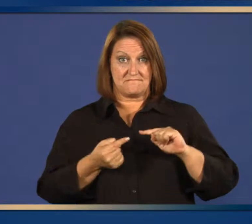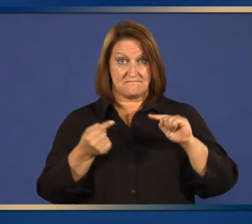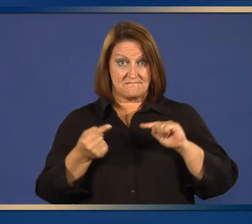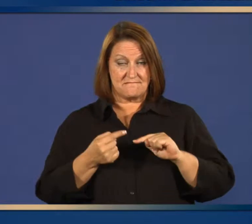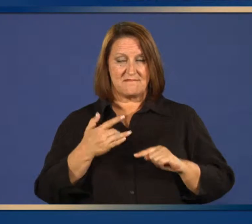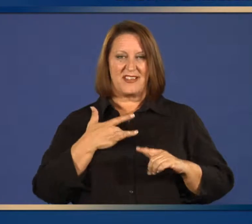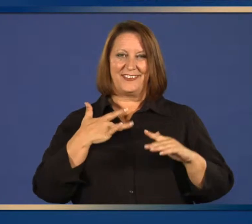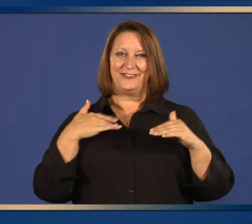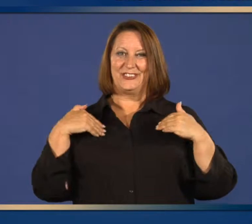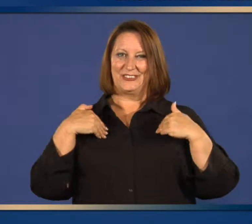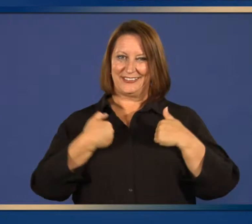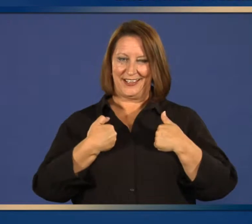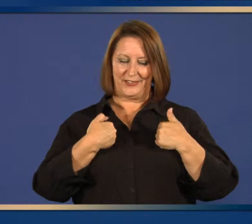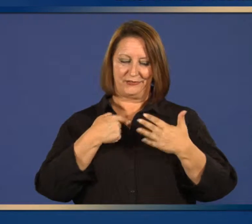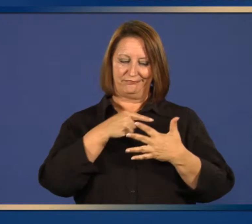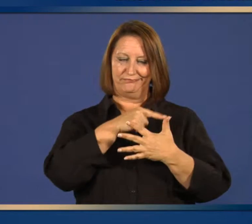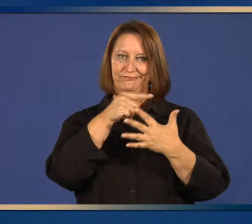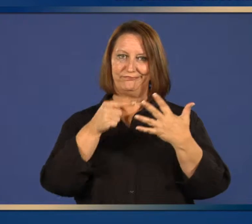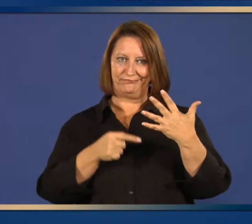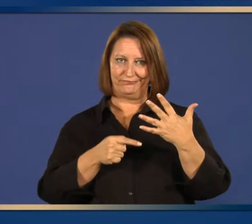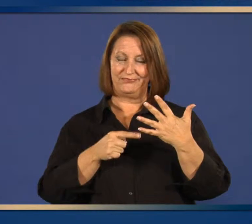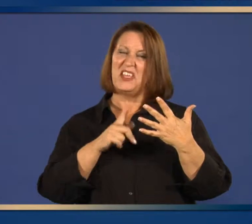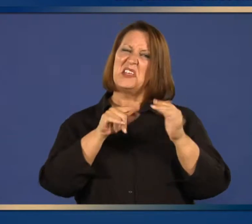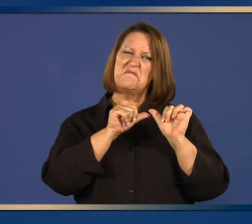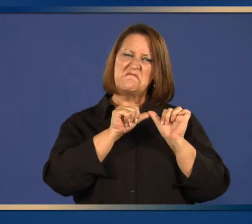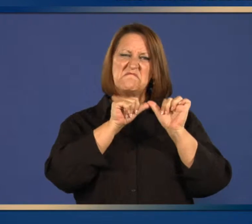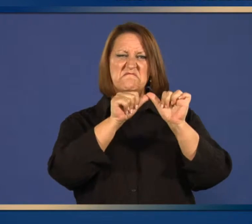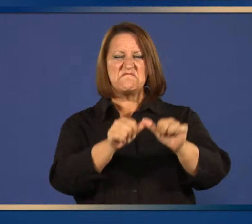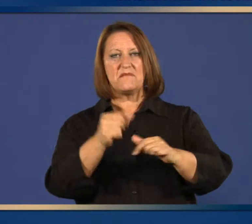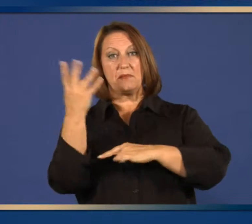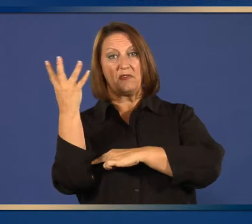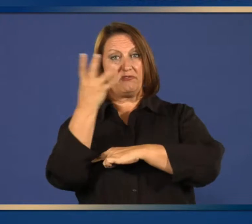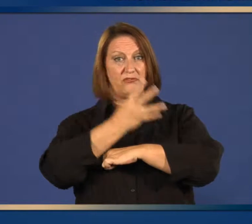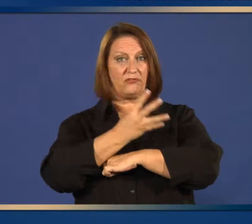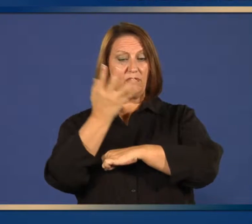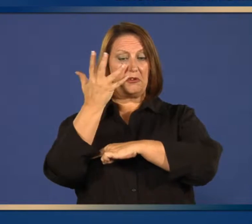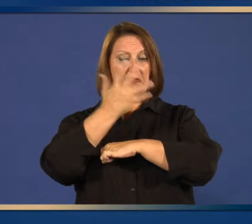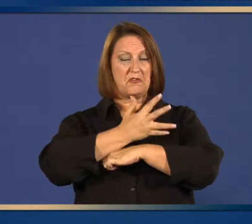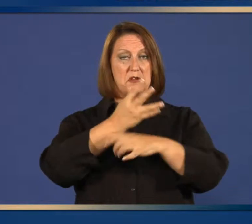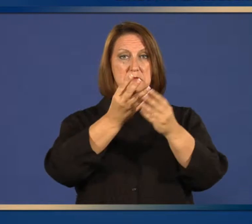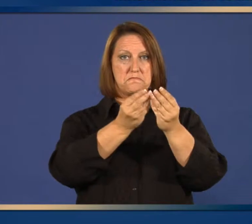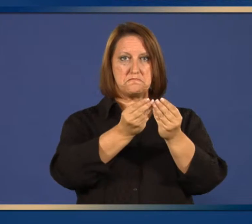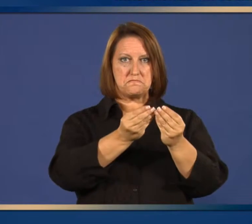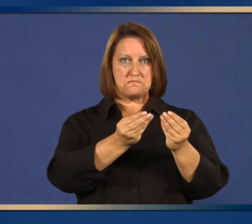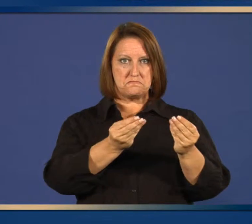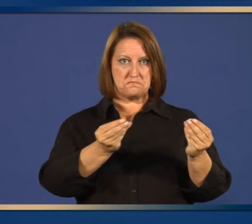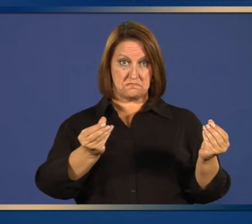chills, muscle aches, fatigue.